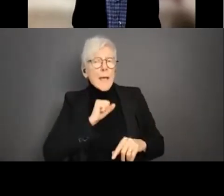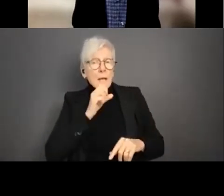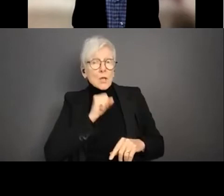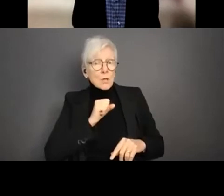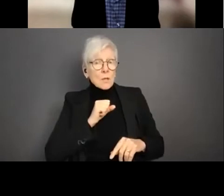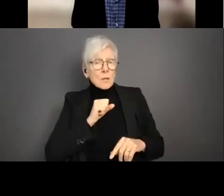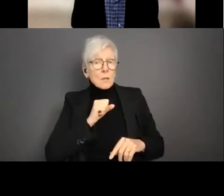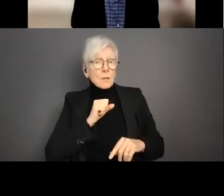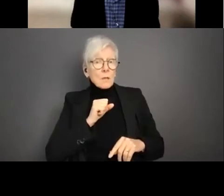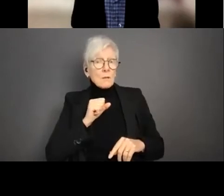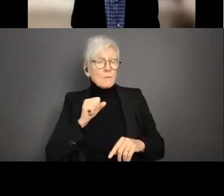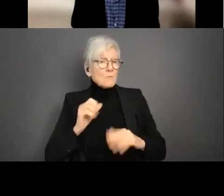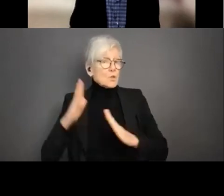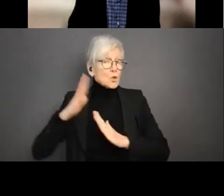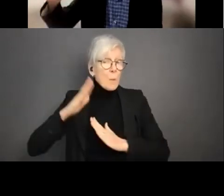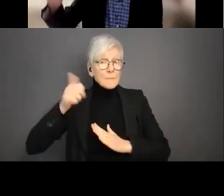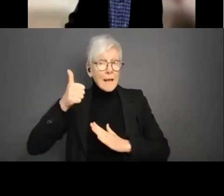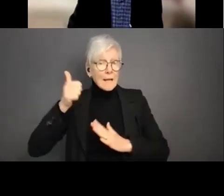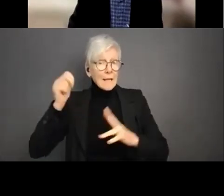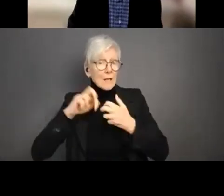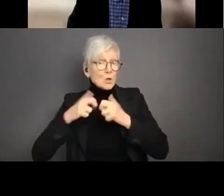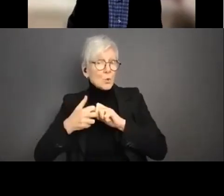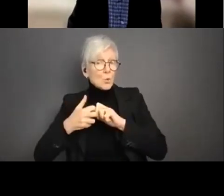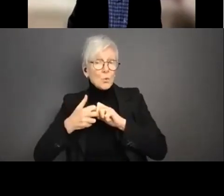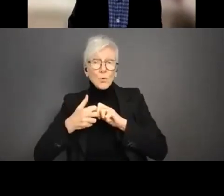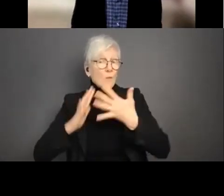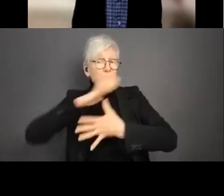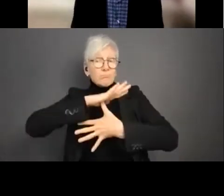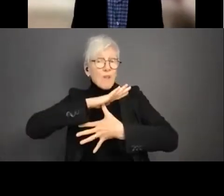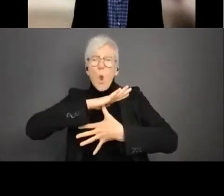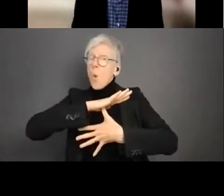to an Ipsos Reid survey done last year. It's way at the bottom.